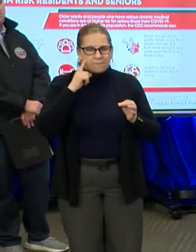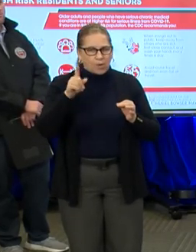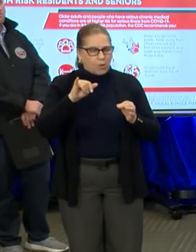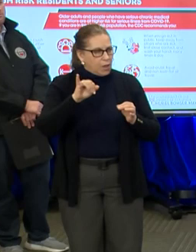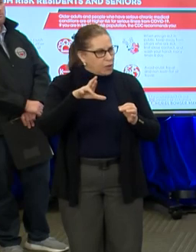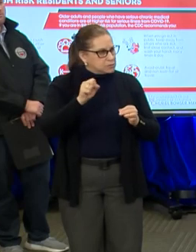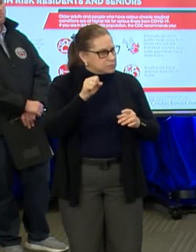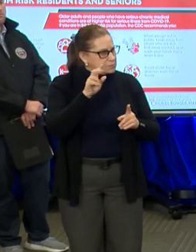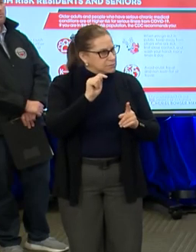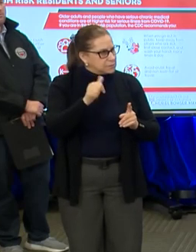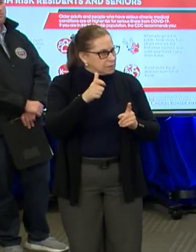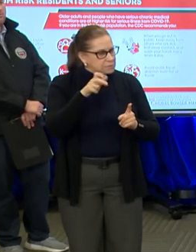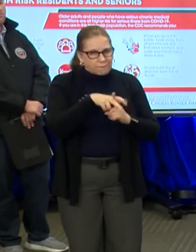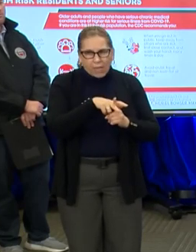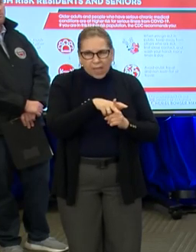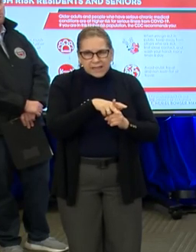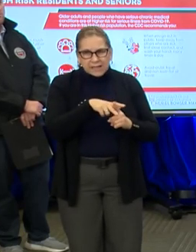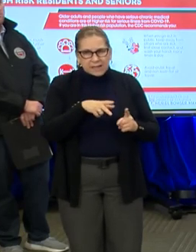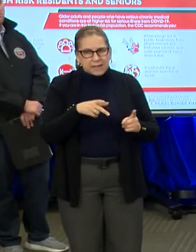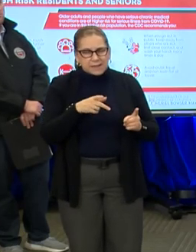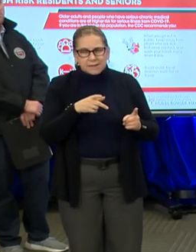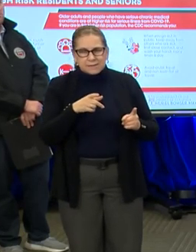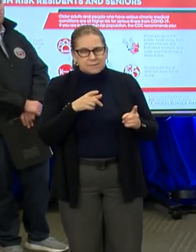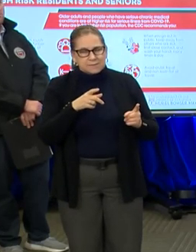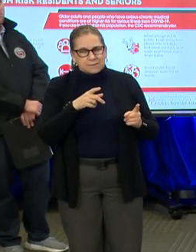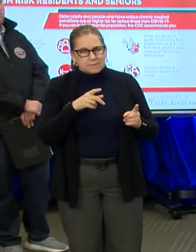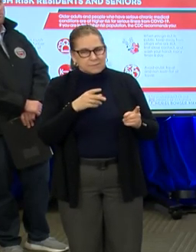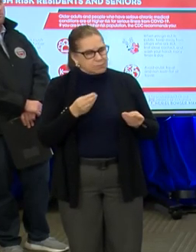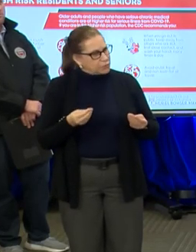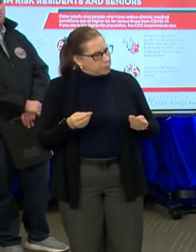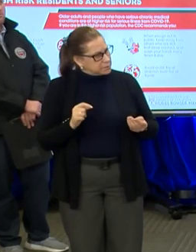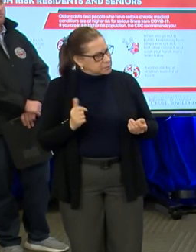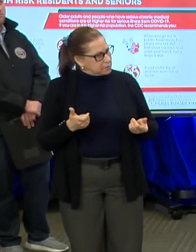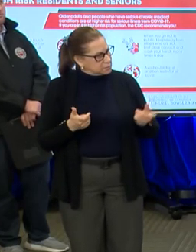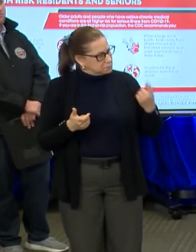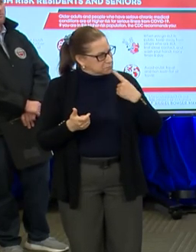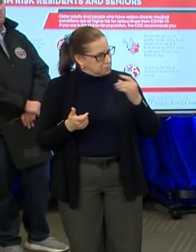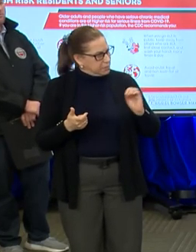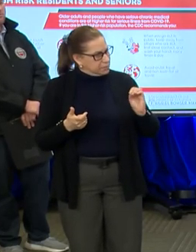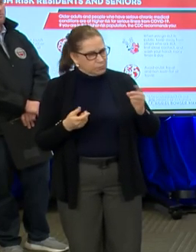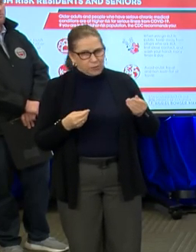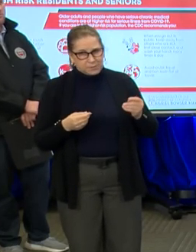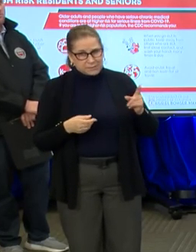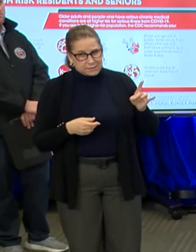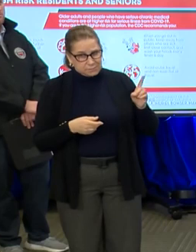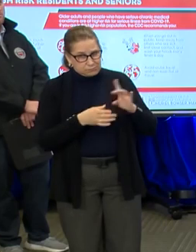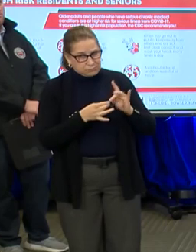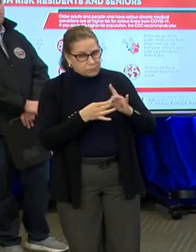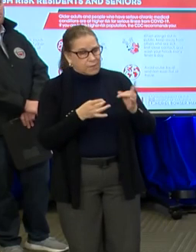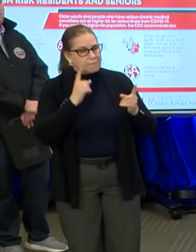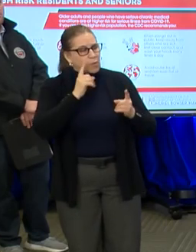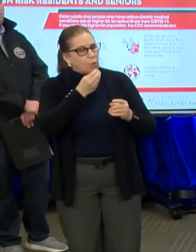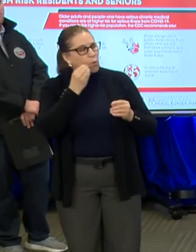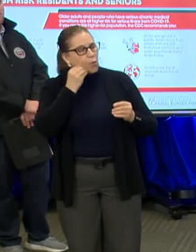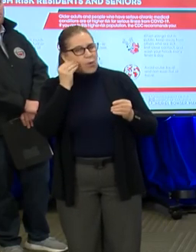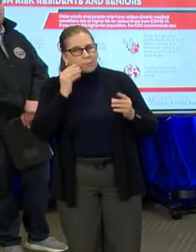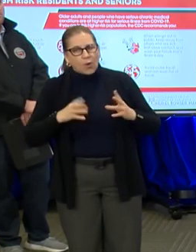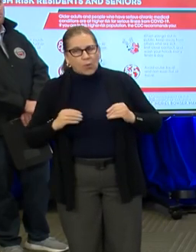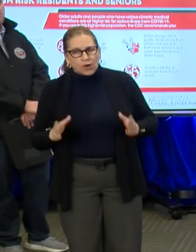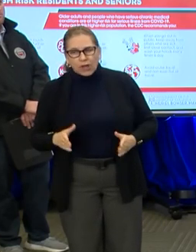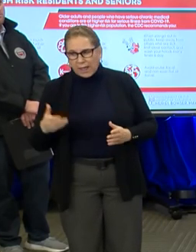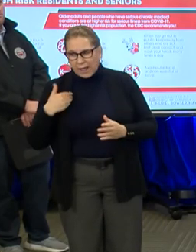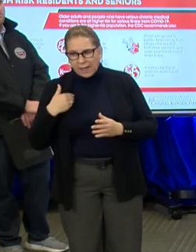been no talk of relief as far as property tax relief for homeowners and property owners in the district. Can